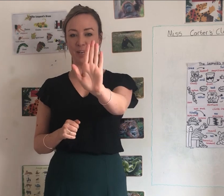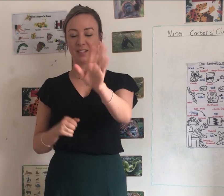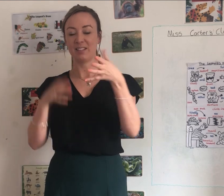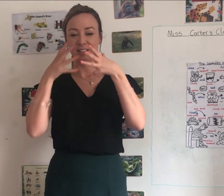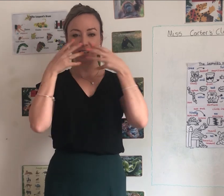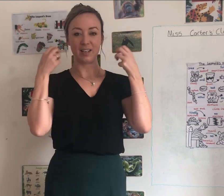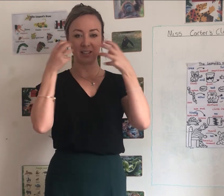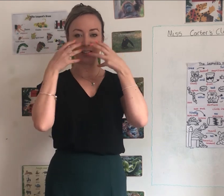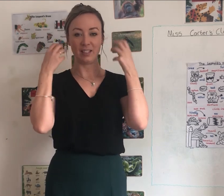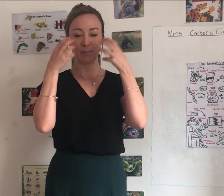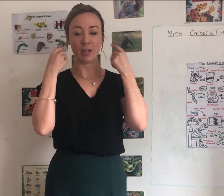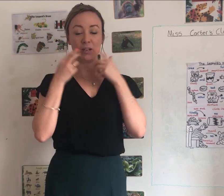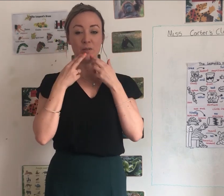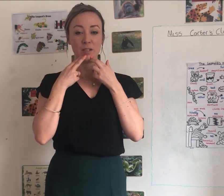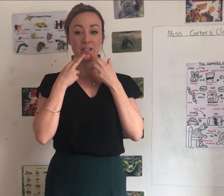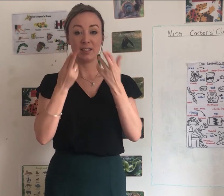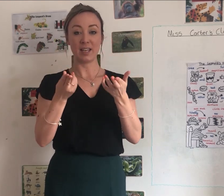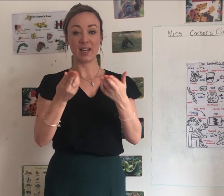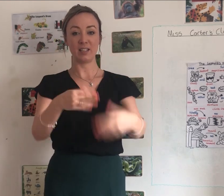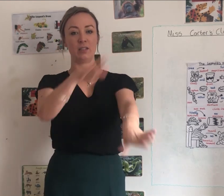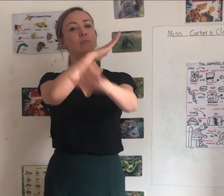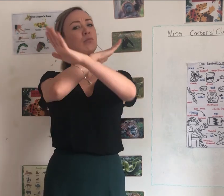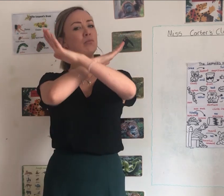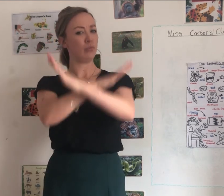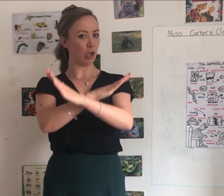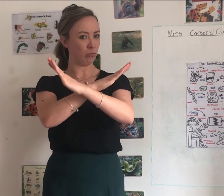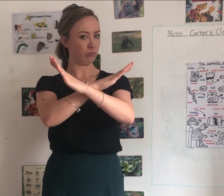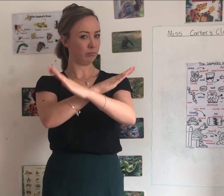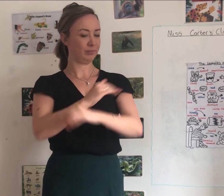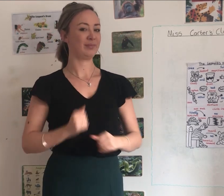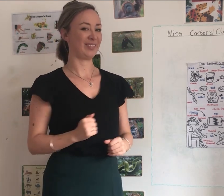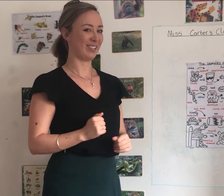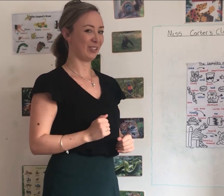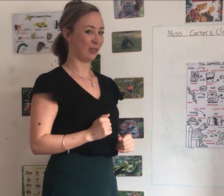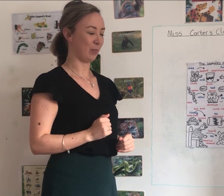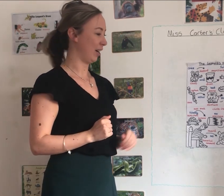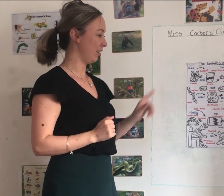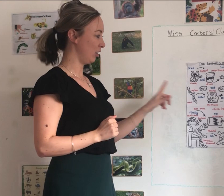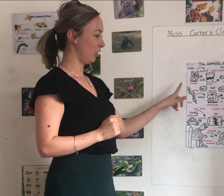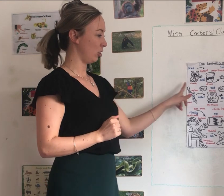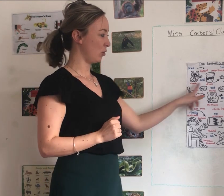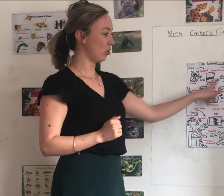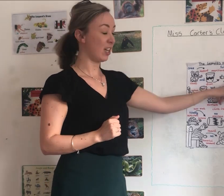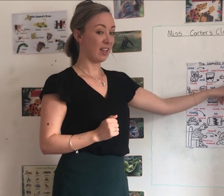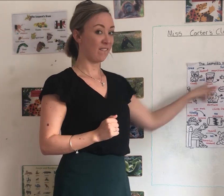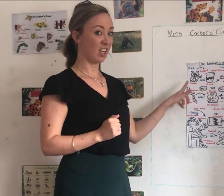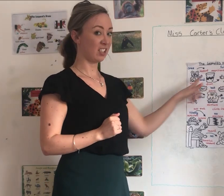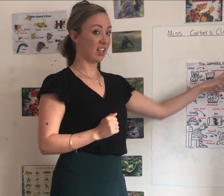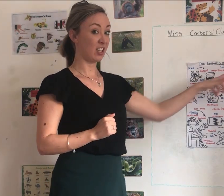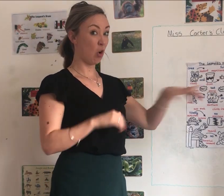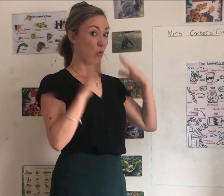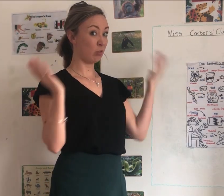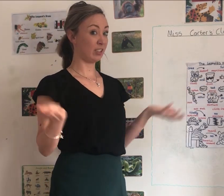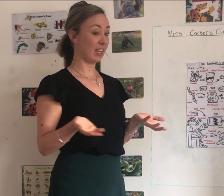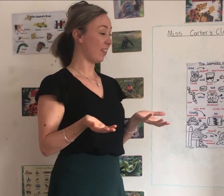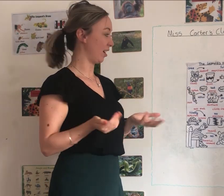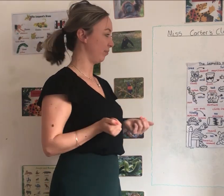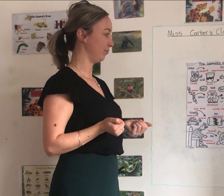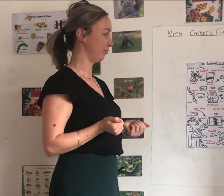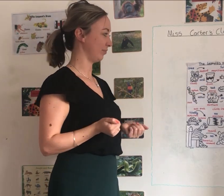But Acebo said no. Super. Should we try that first line all together?